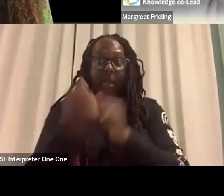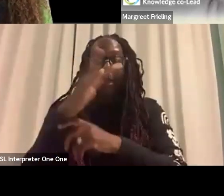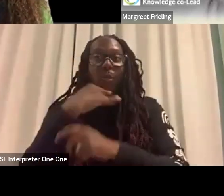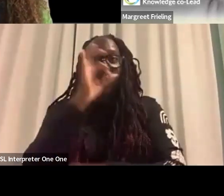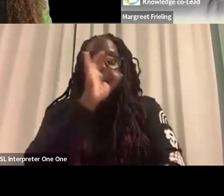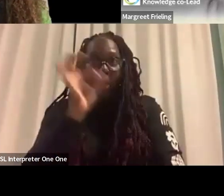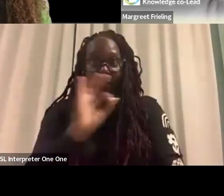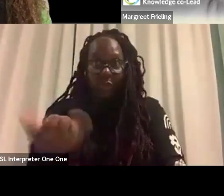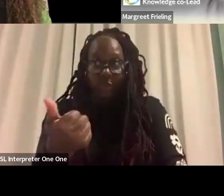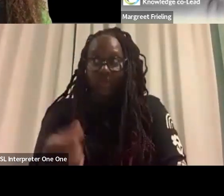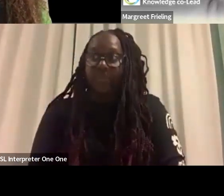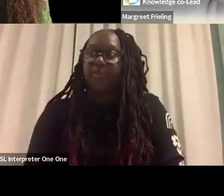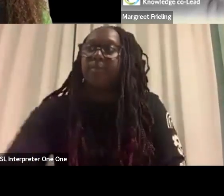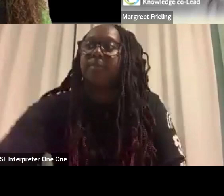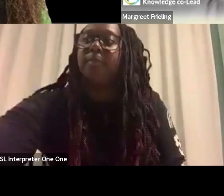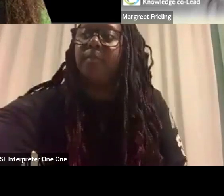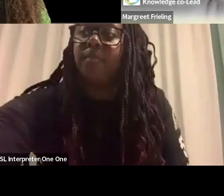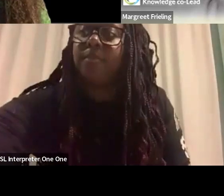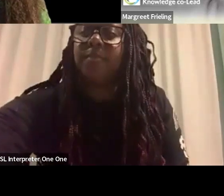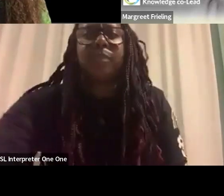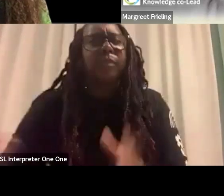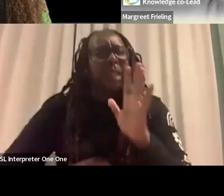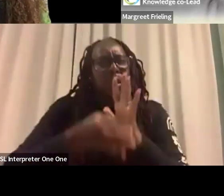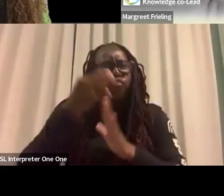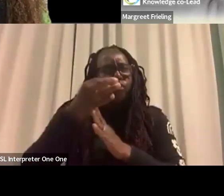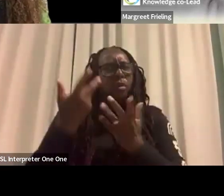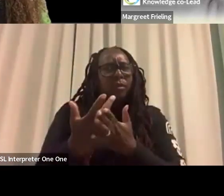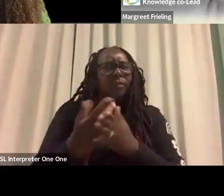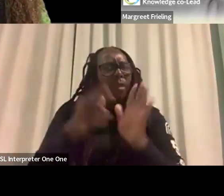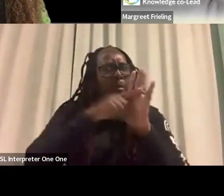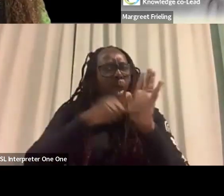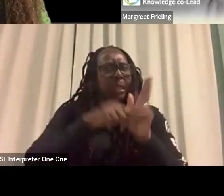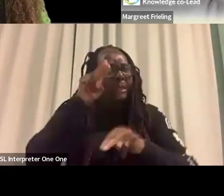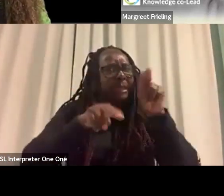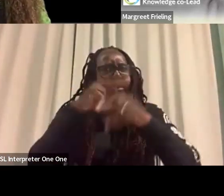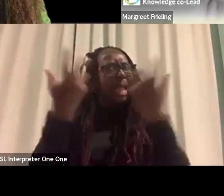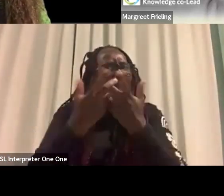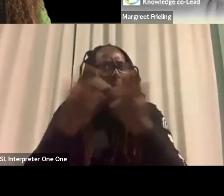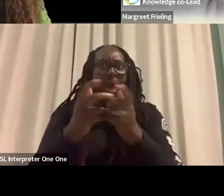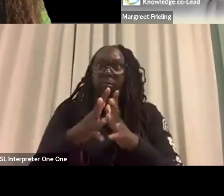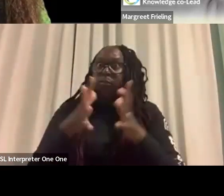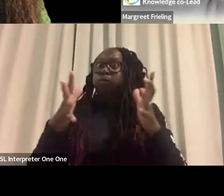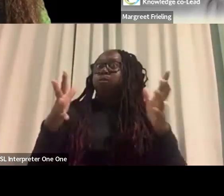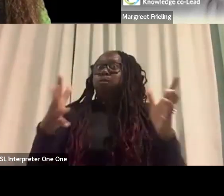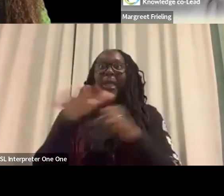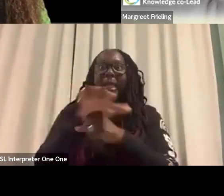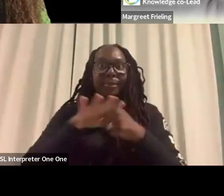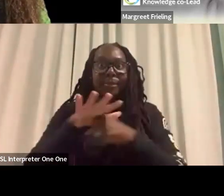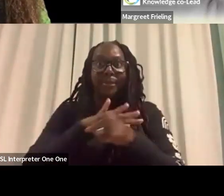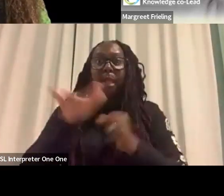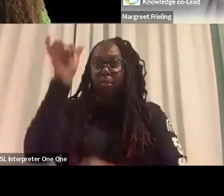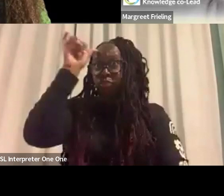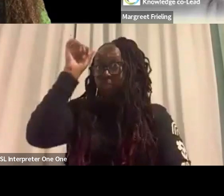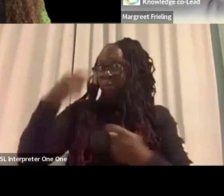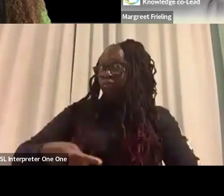question. And how to improve the policy assessment is such a big and important topic. And we know it's going to be challenging to